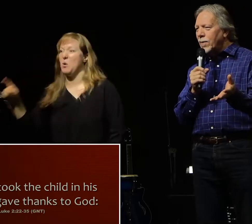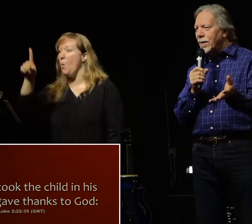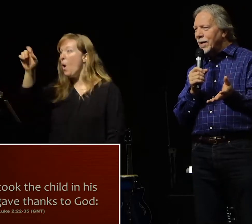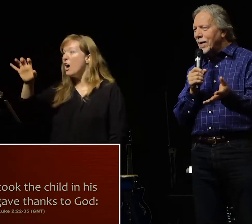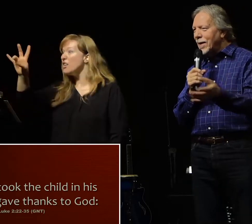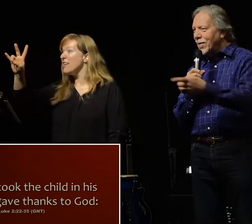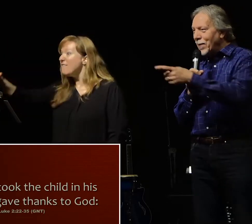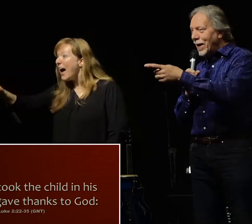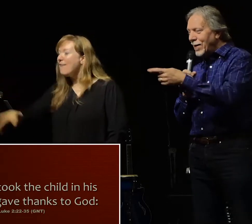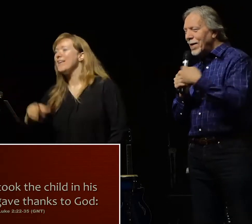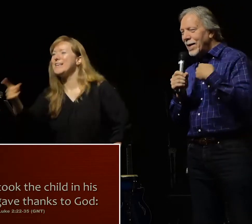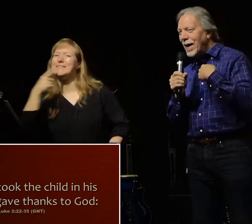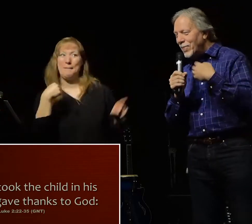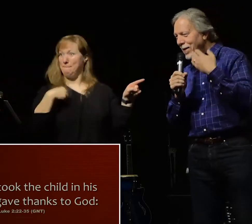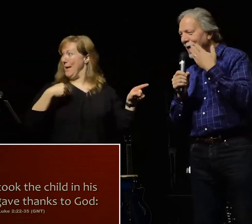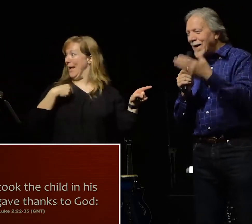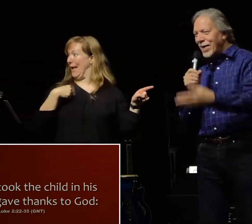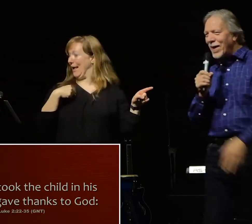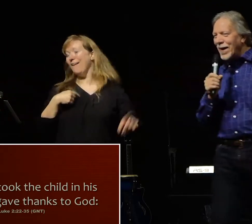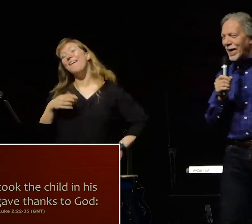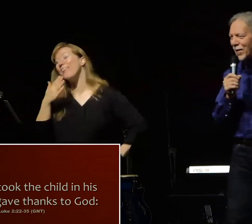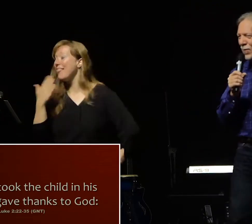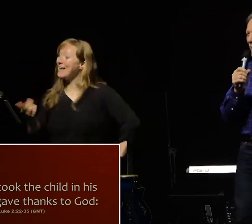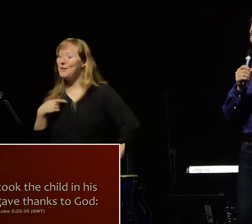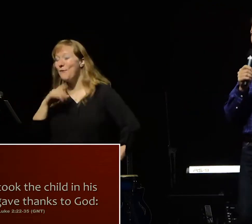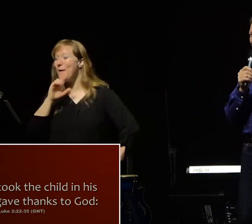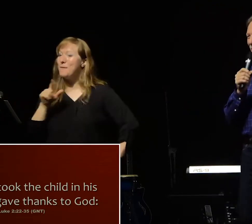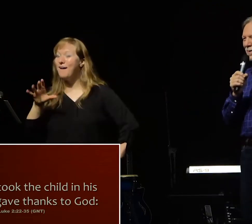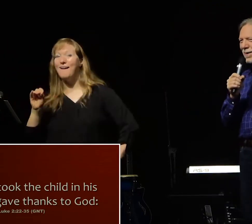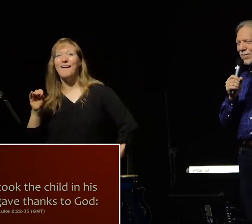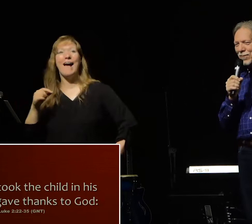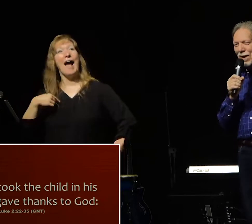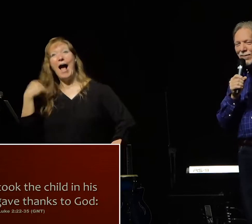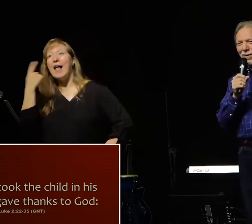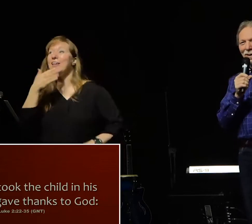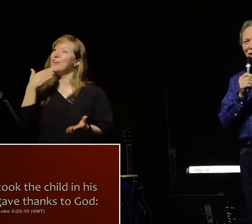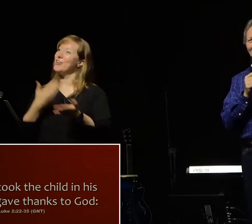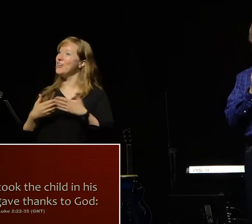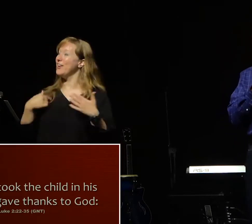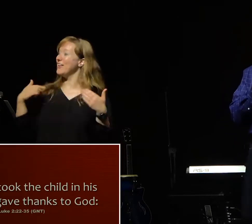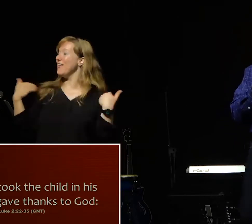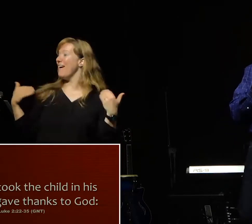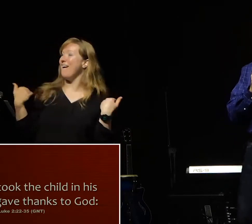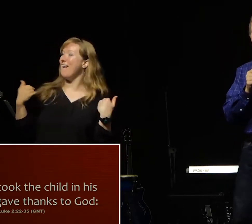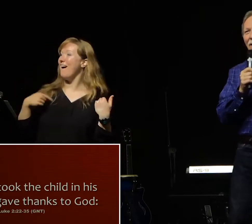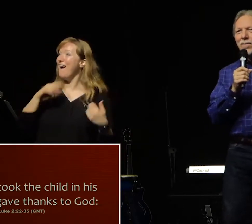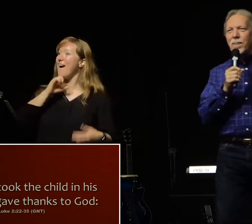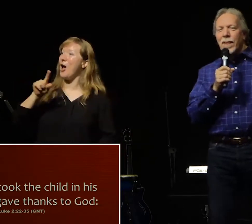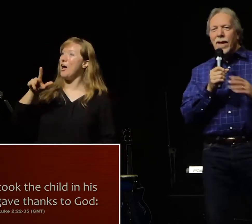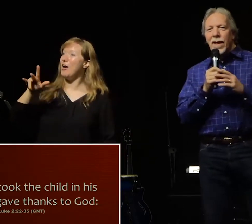175? Me? Yeah, well, thank you. I look pretty good for 175, don't I?